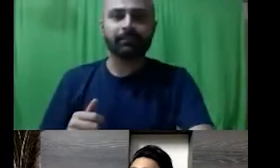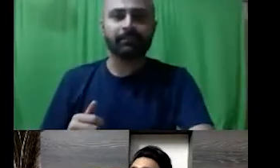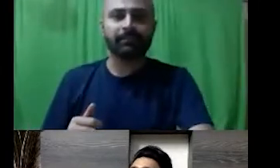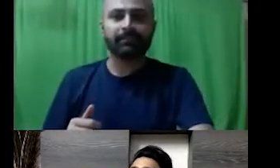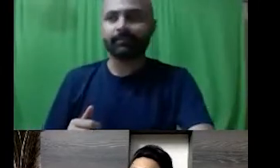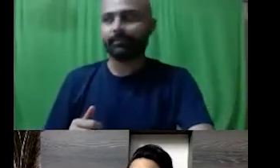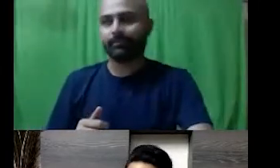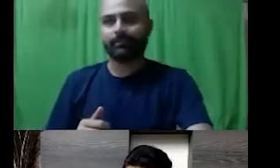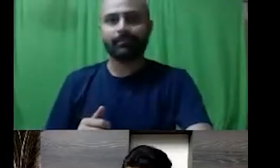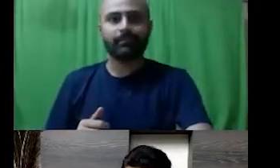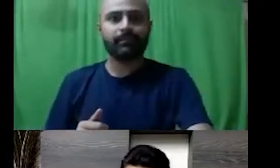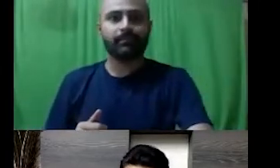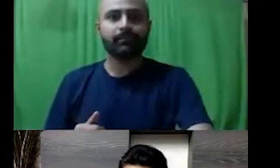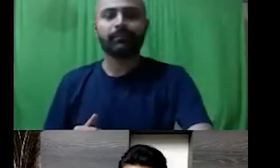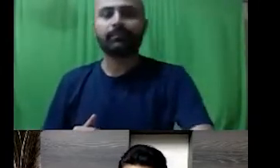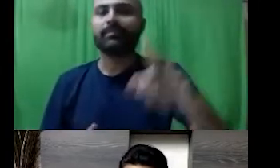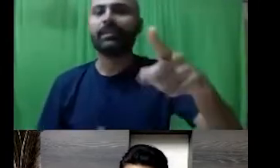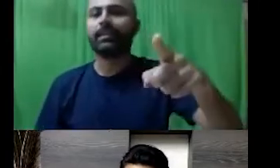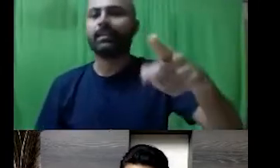Okay.